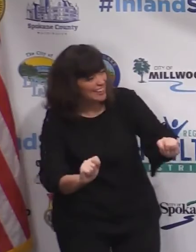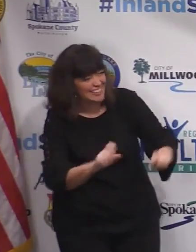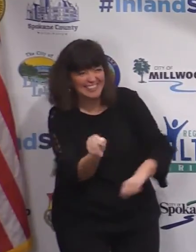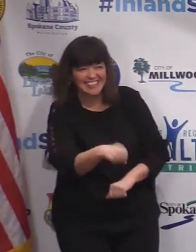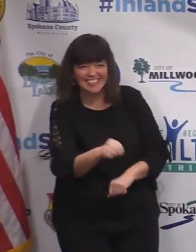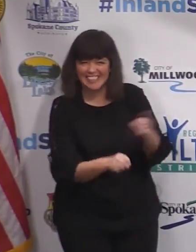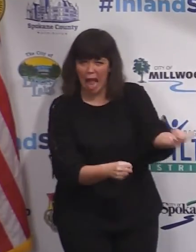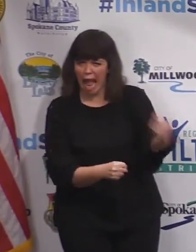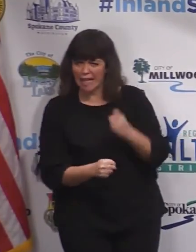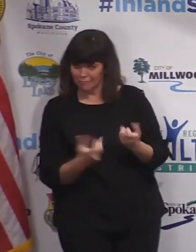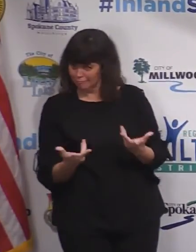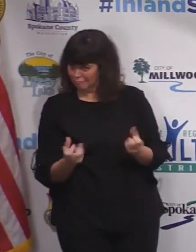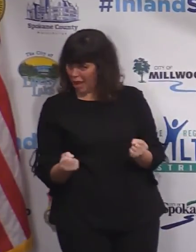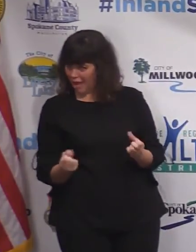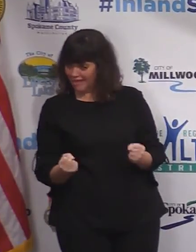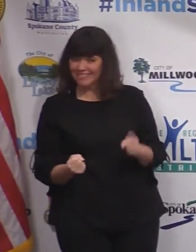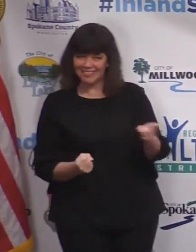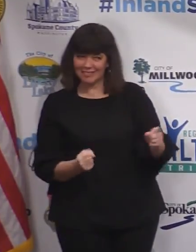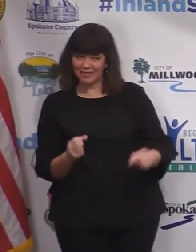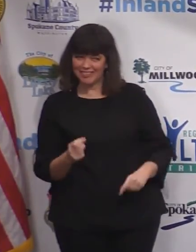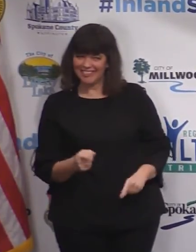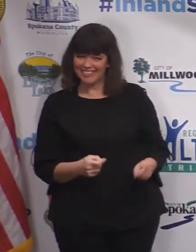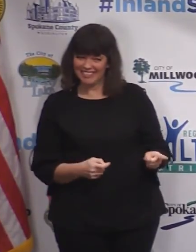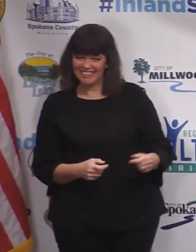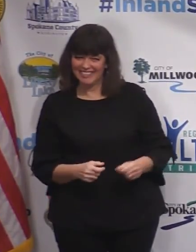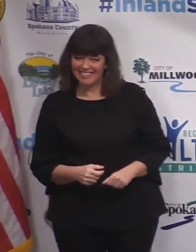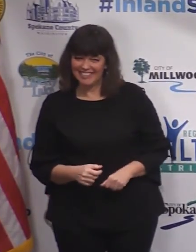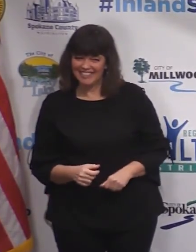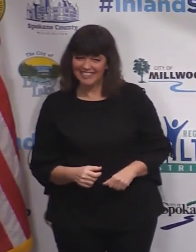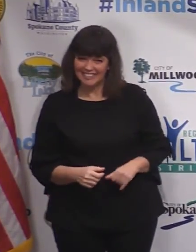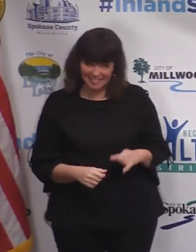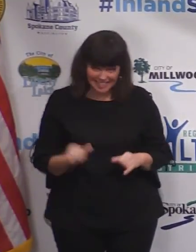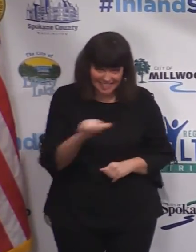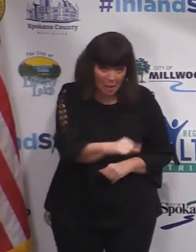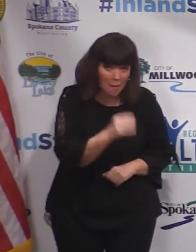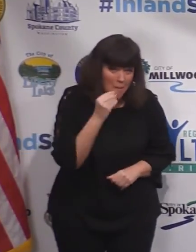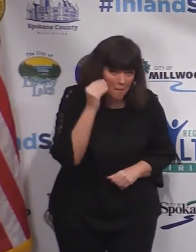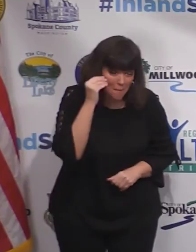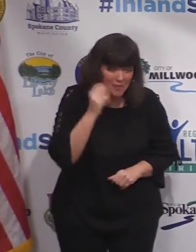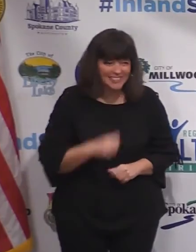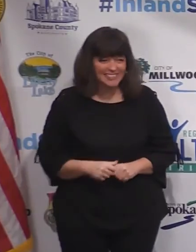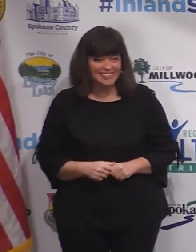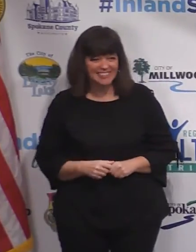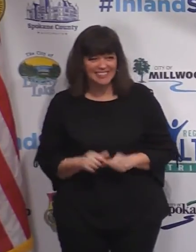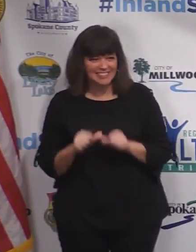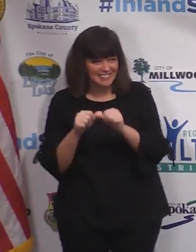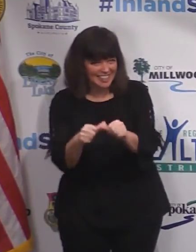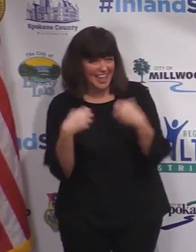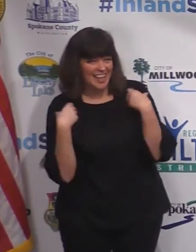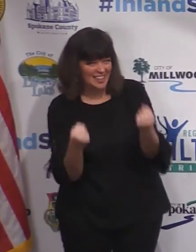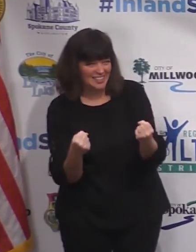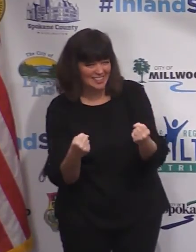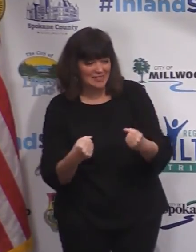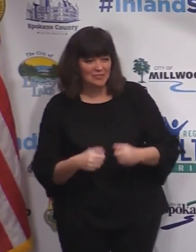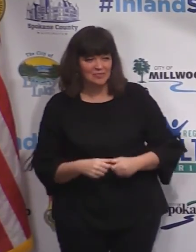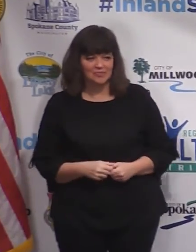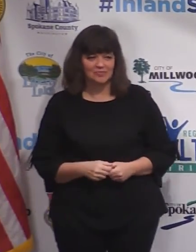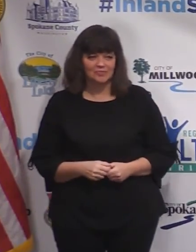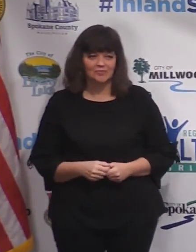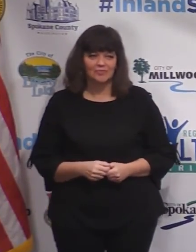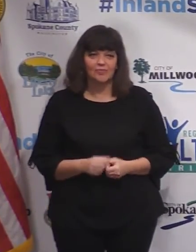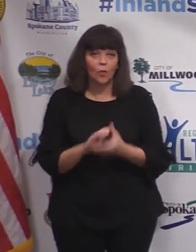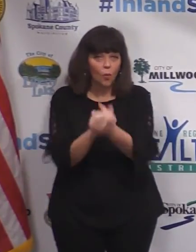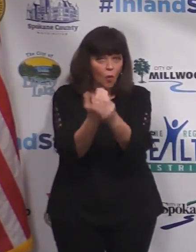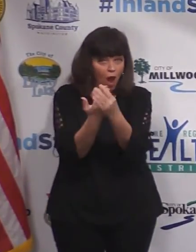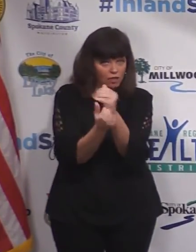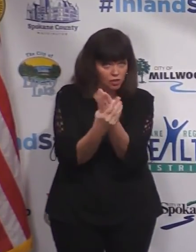Try it. Let's try it. Okay, so stay home, stay healthy,